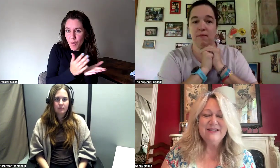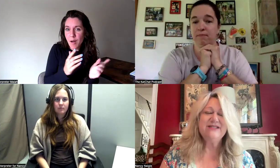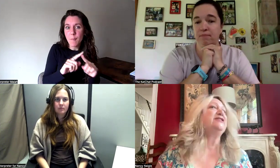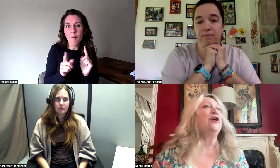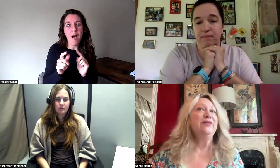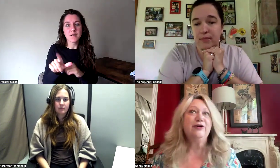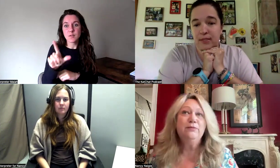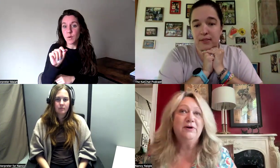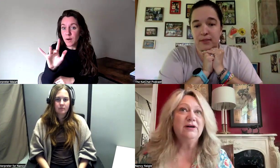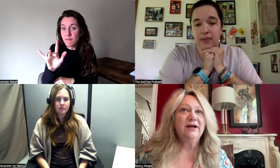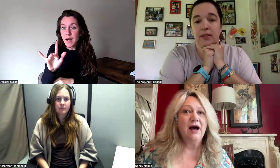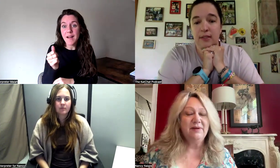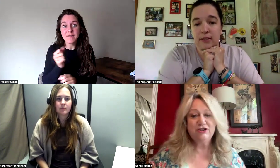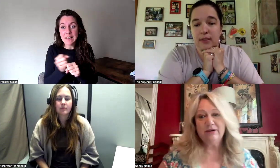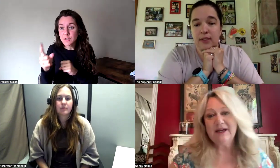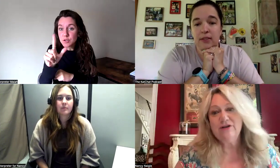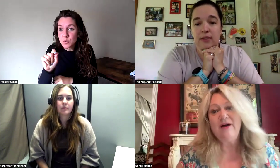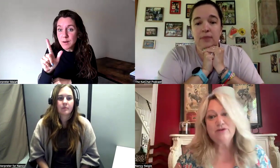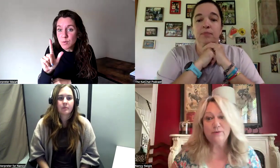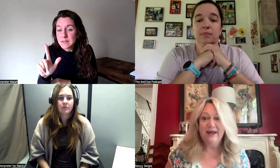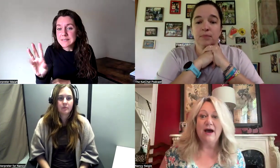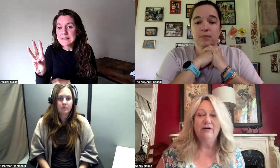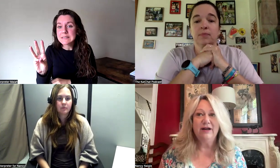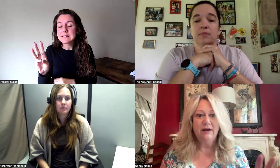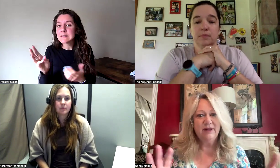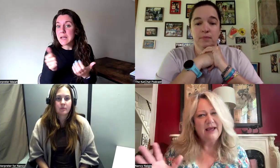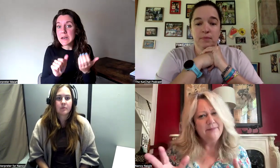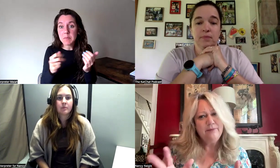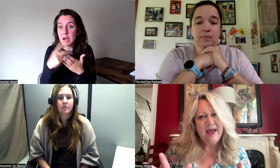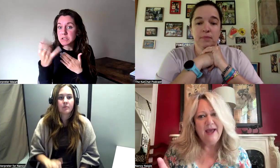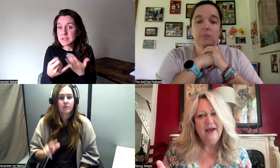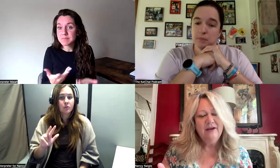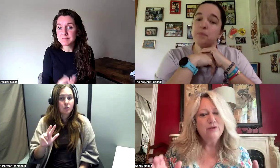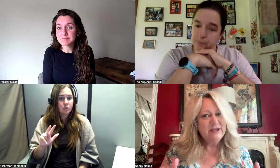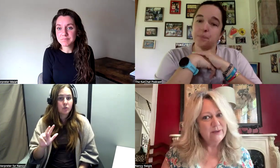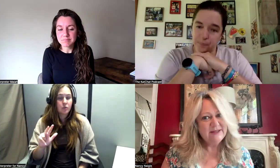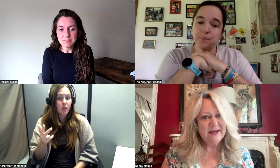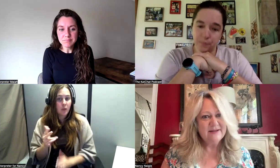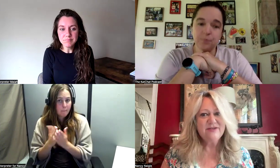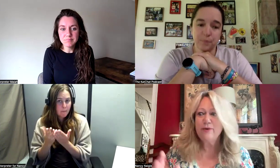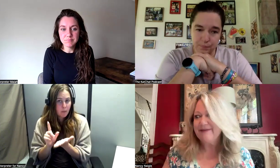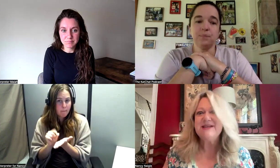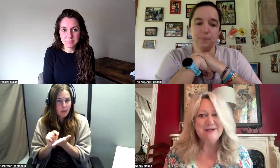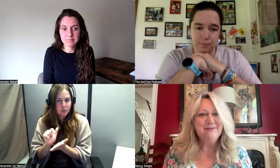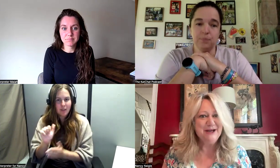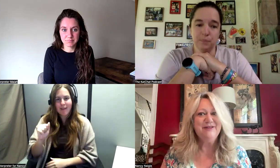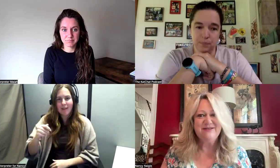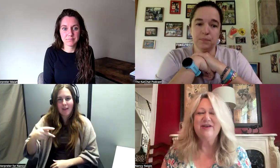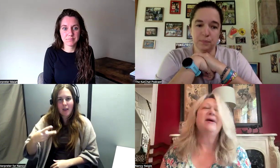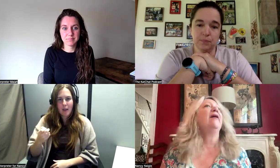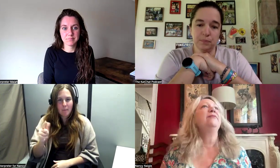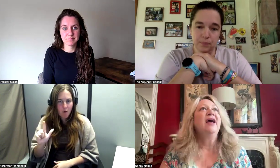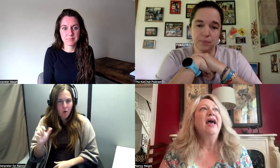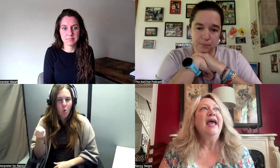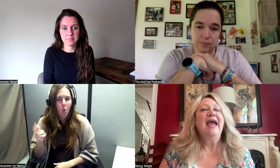2026? So the third book in the Shell Collector novels will be out like April, May 2026. So about the same time of year these